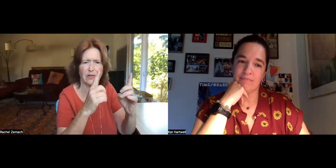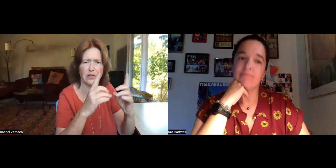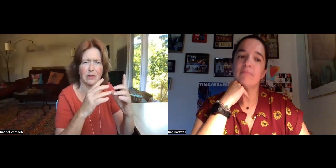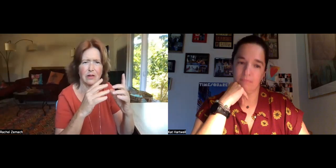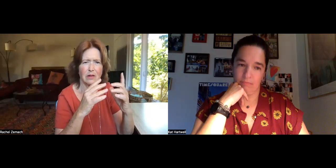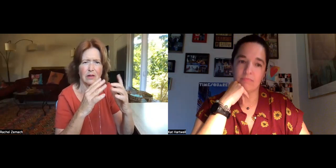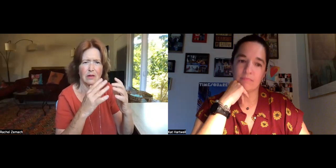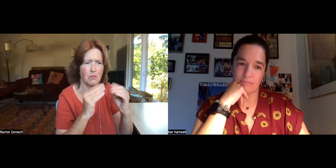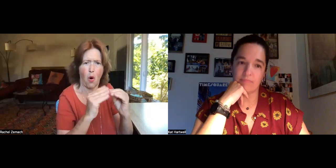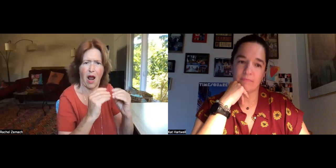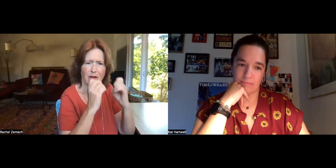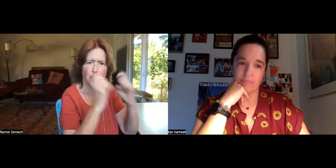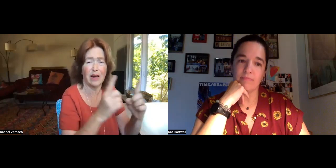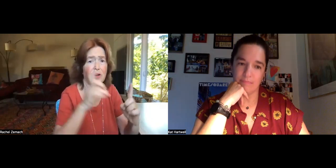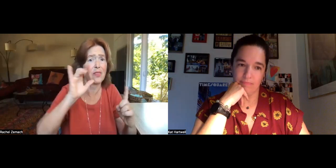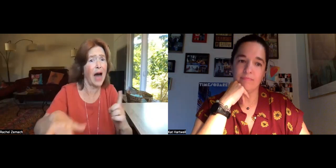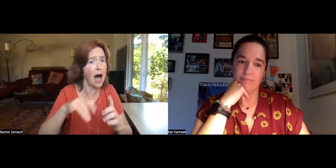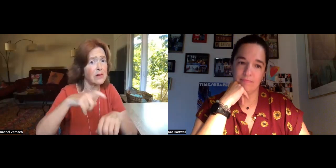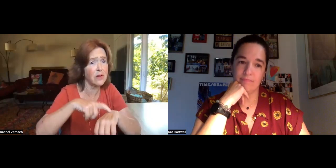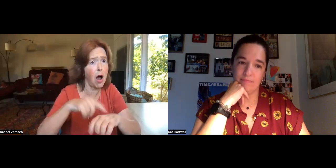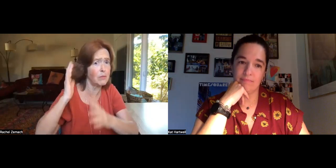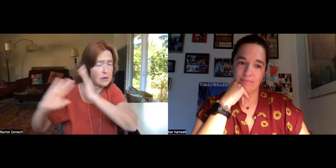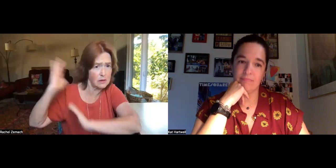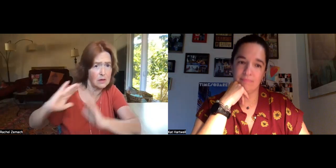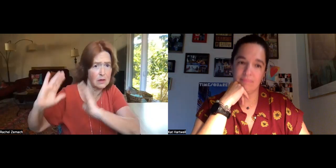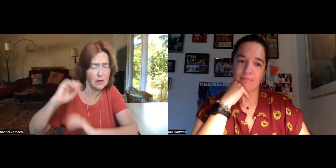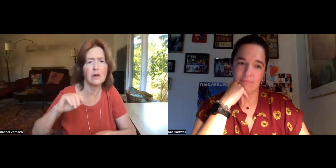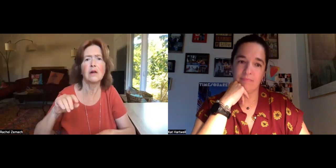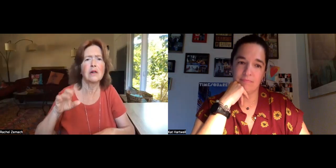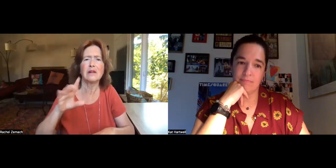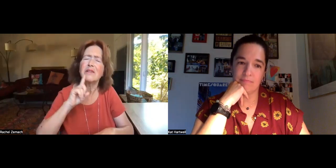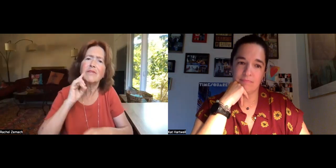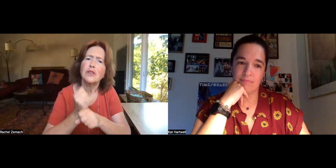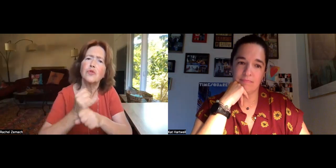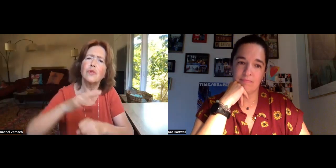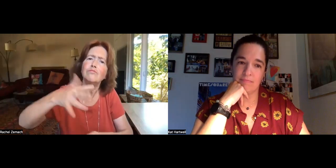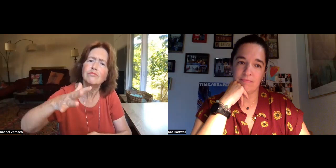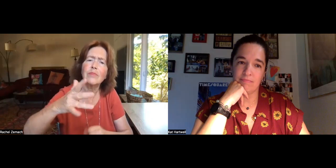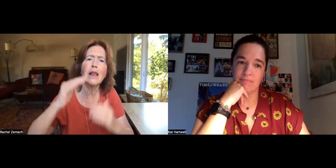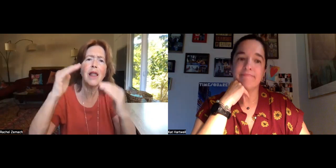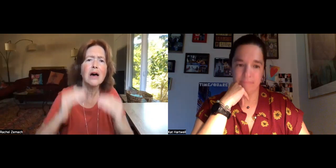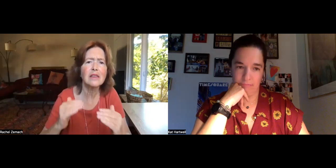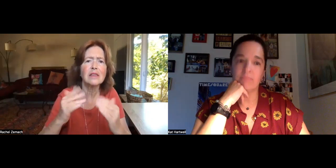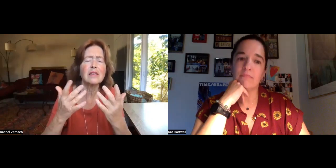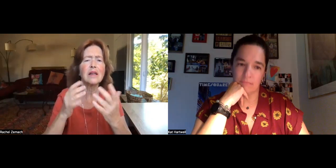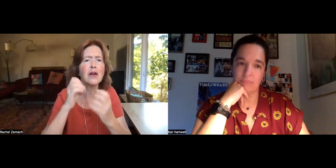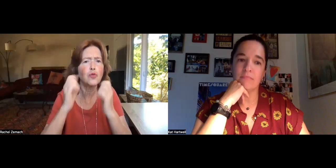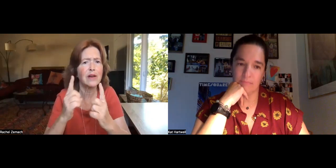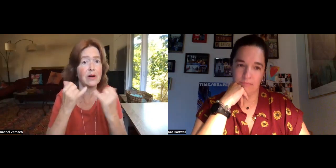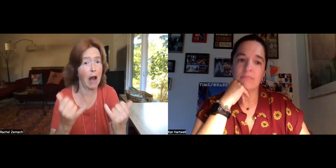Education, more education, time. That's good, less education